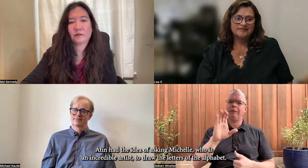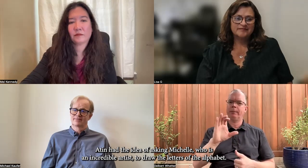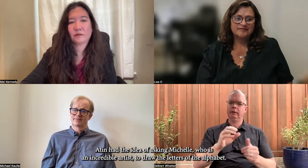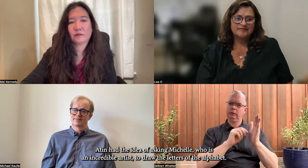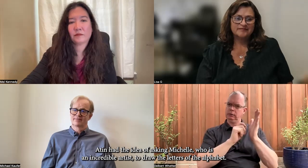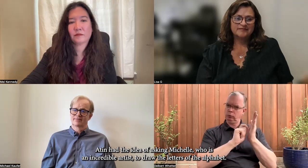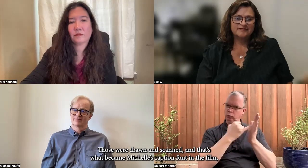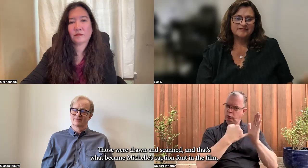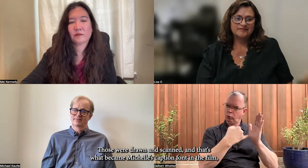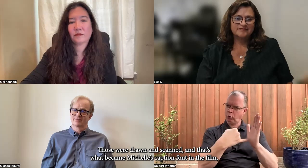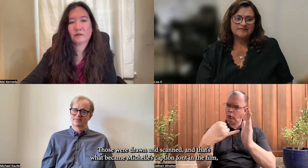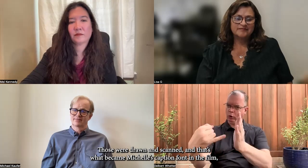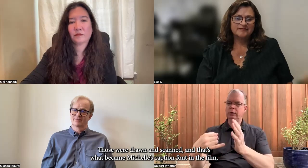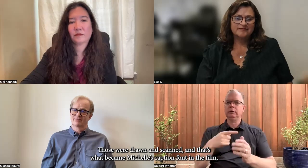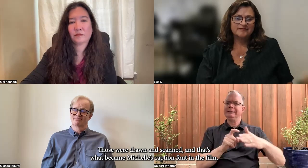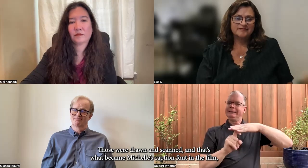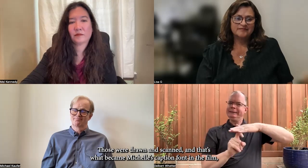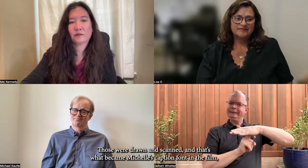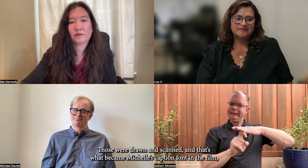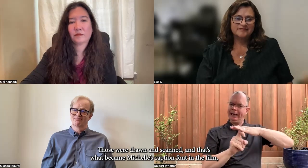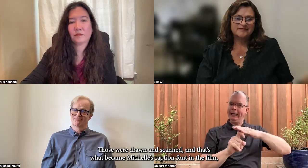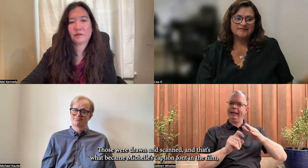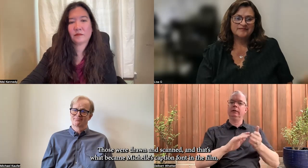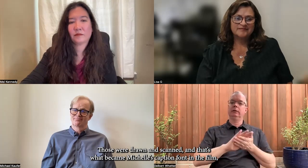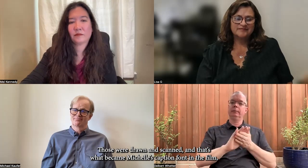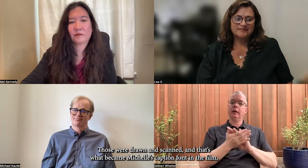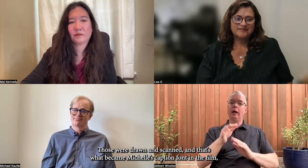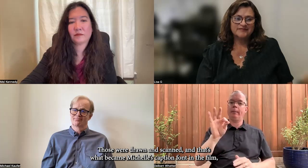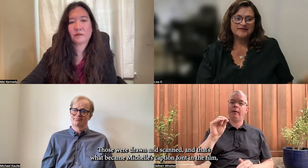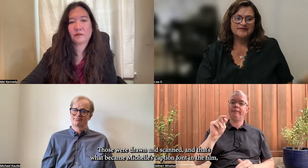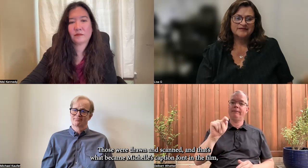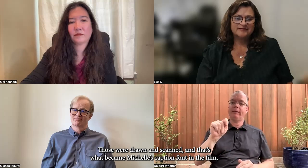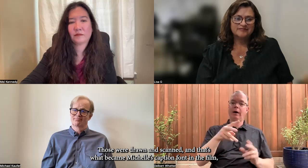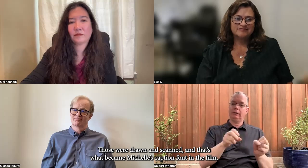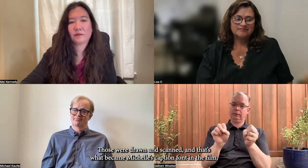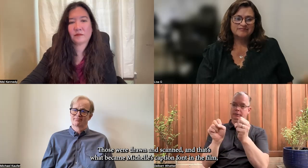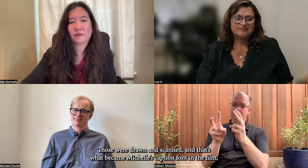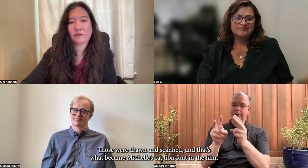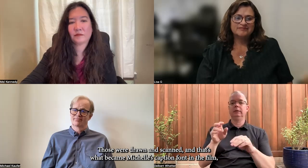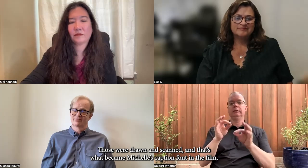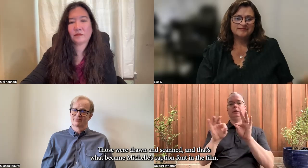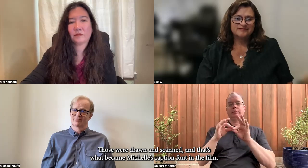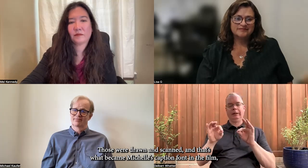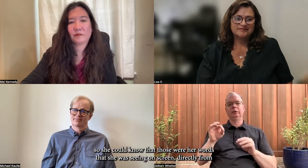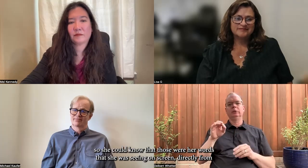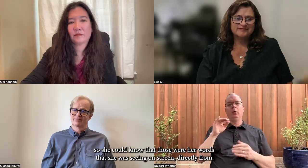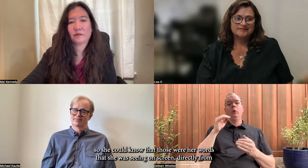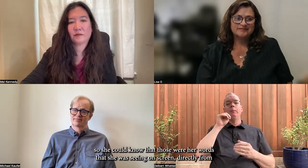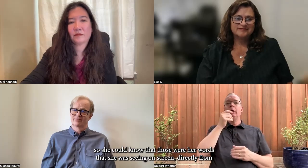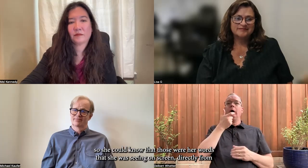alphabet. Those were drawn and scanned, and that's what became Michelle's caption font in the film. So she could